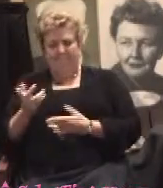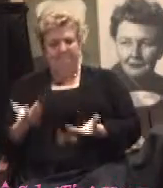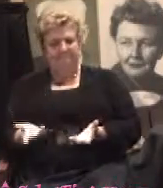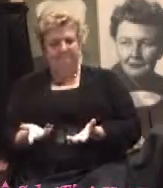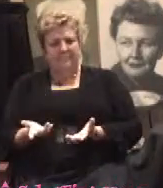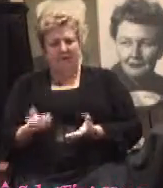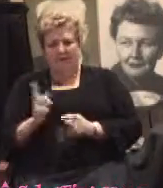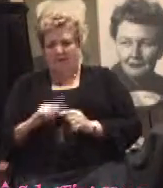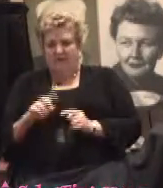them.